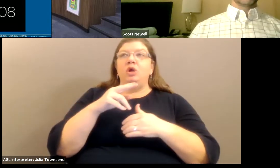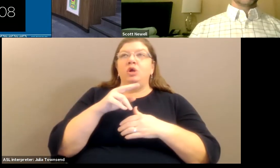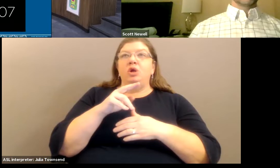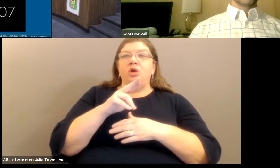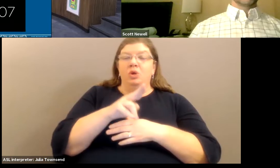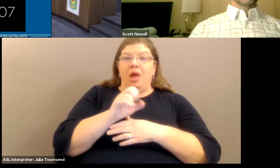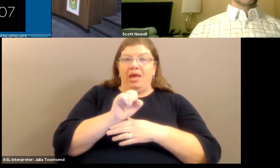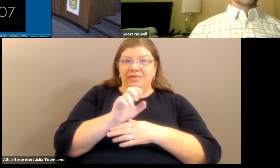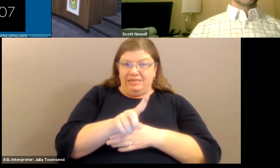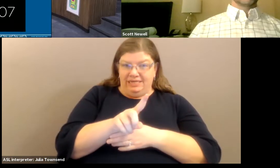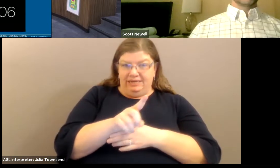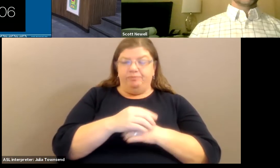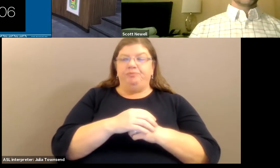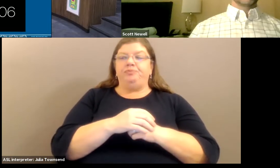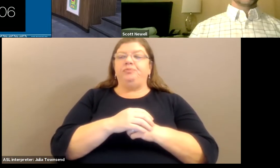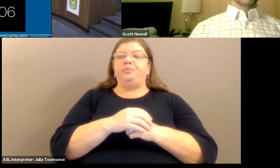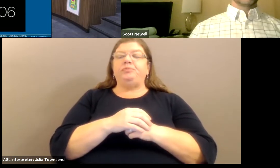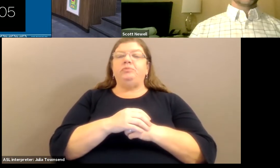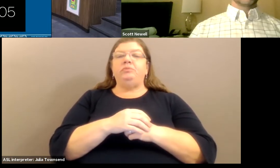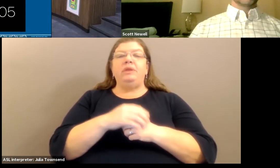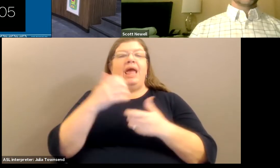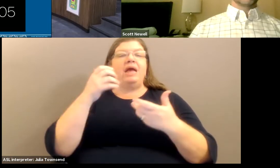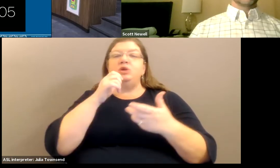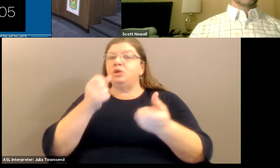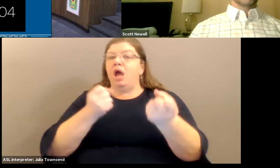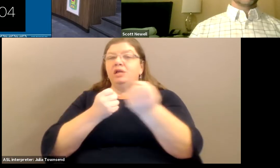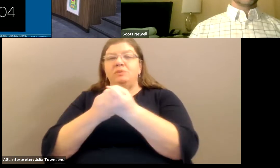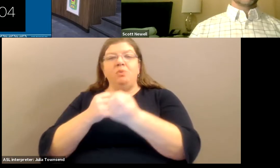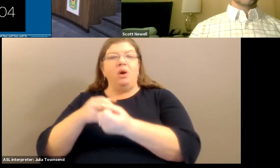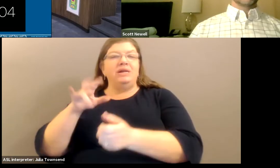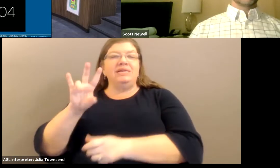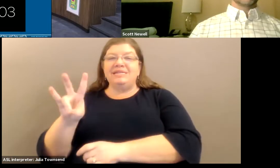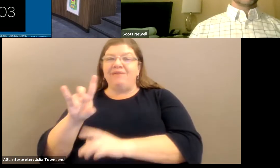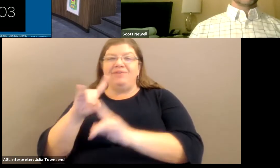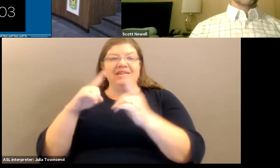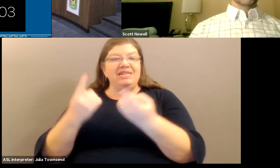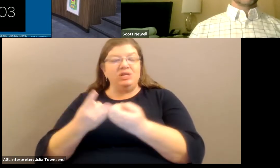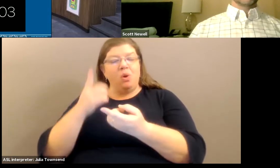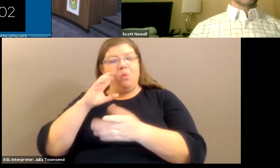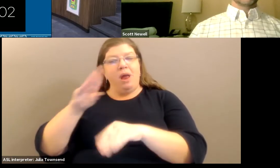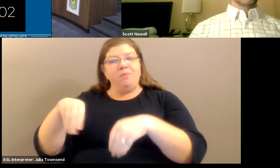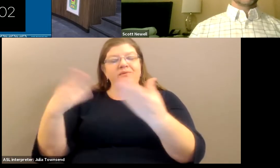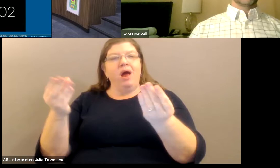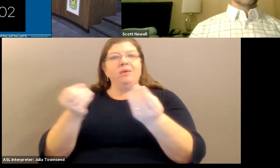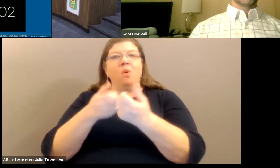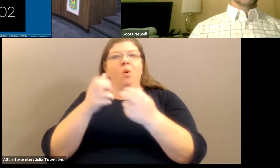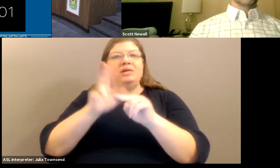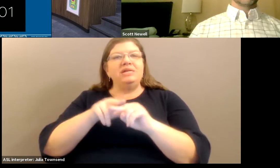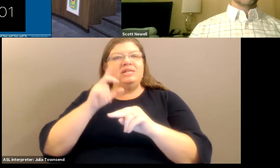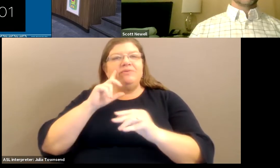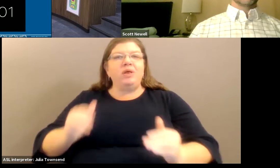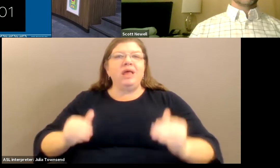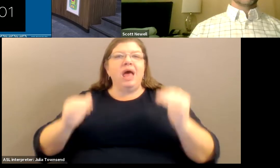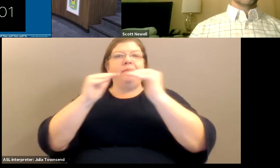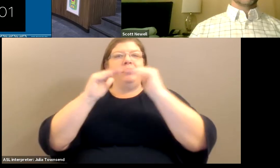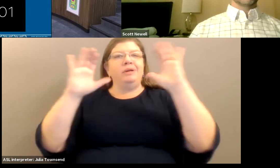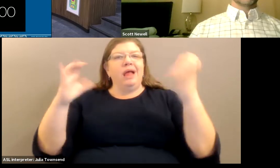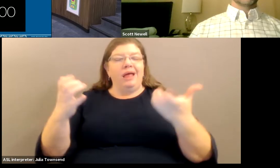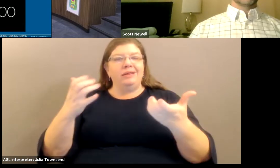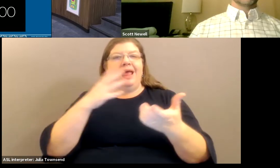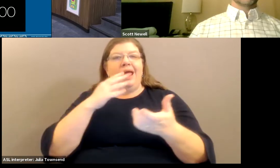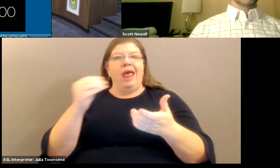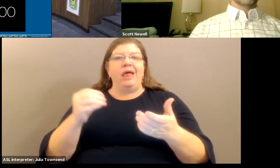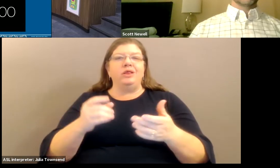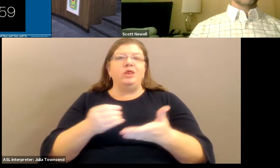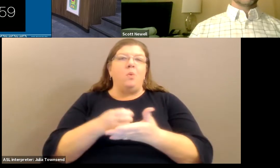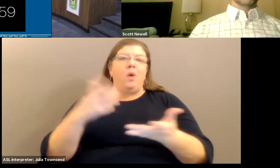USD. The reason I do not support 7 districts is they provide additional seats for upper class and wealthy communities at the expense